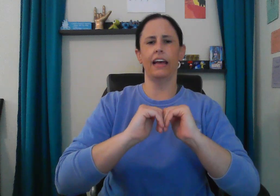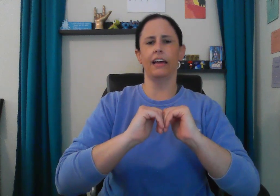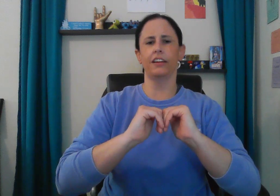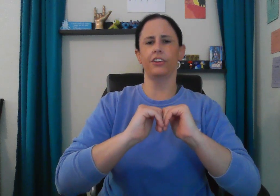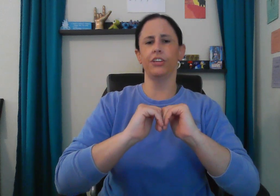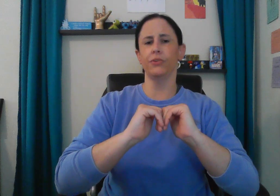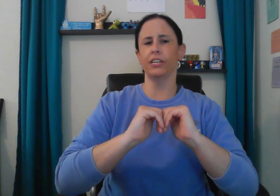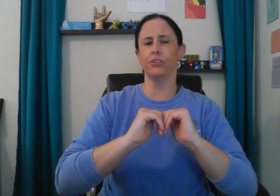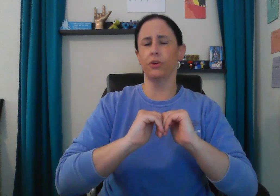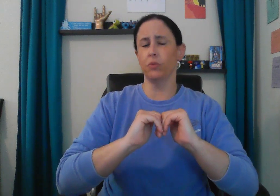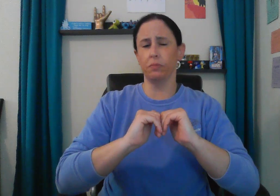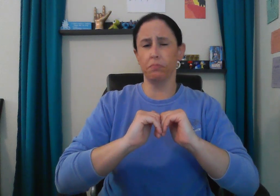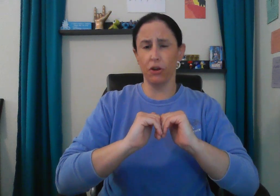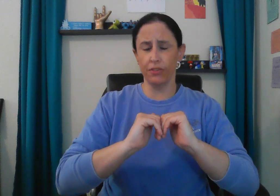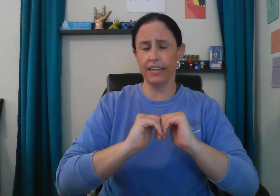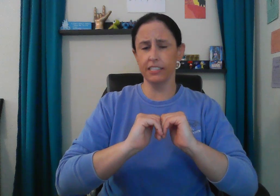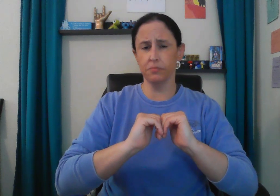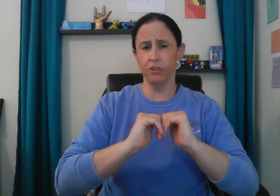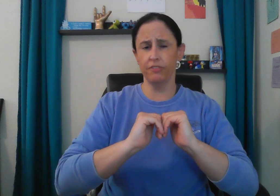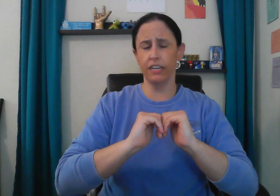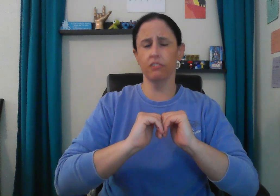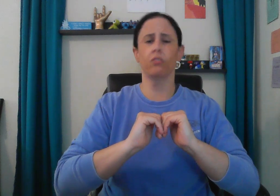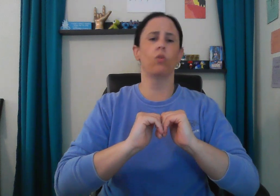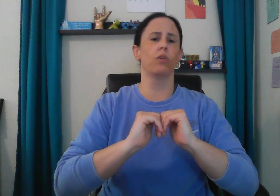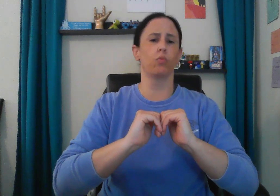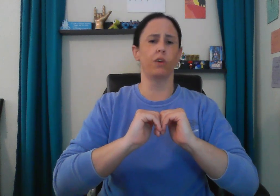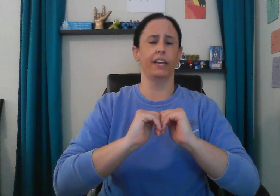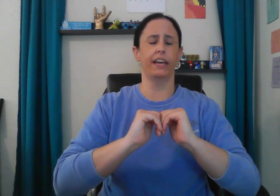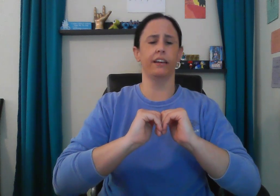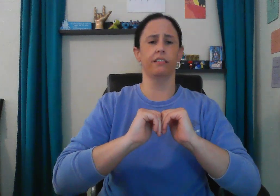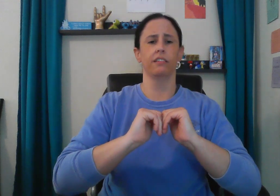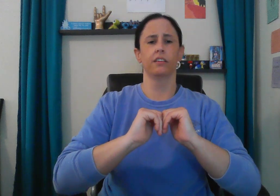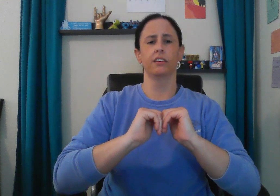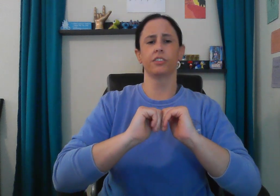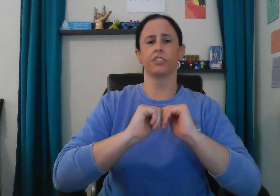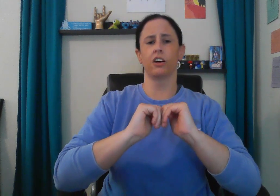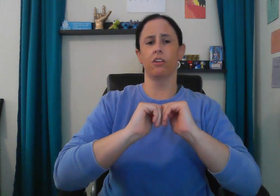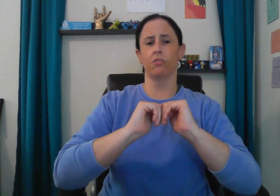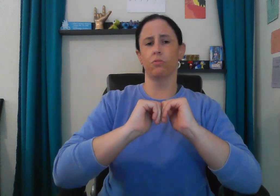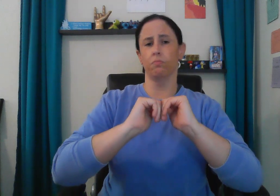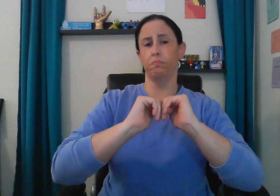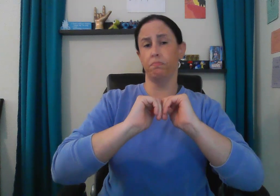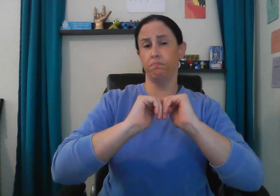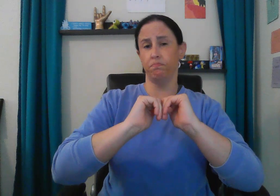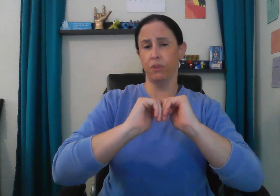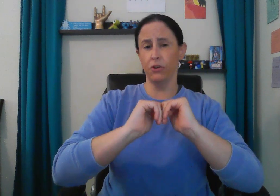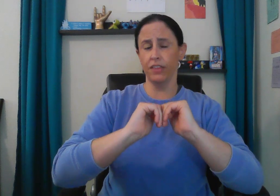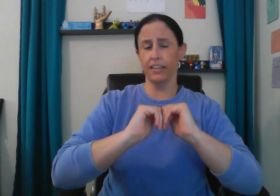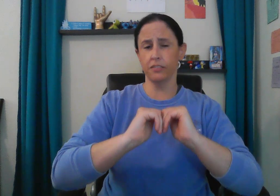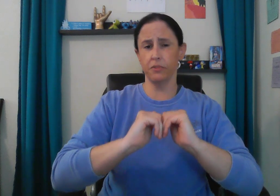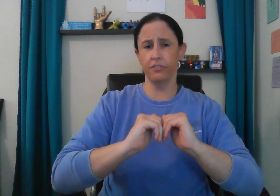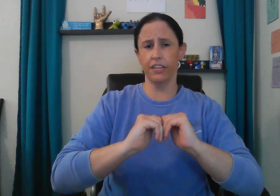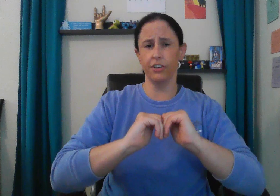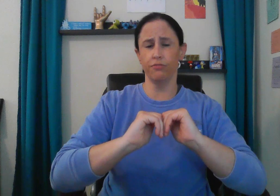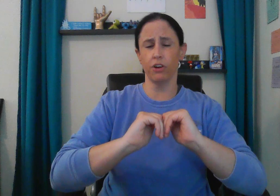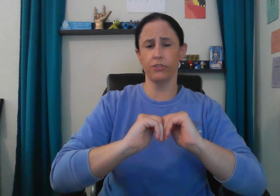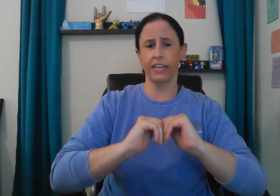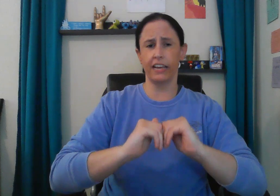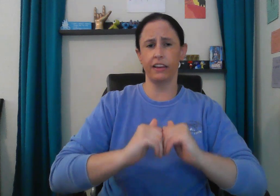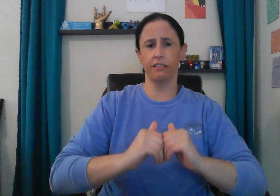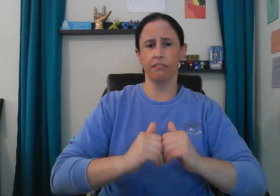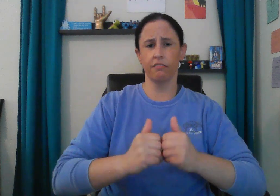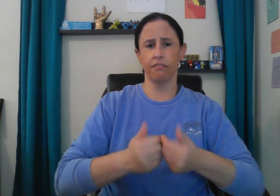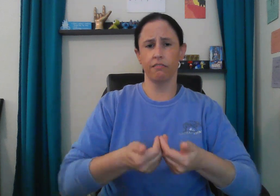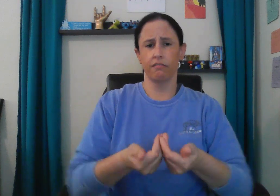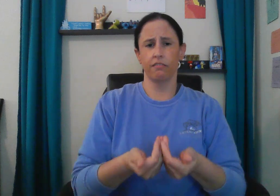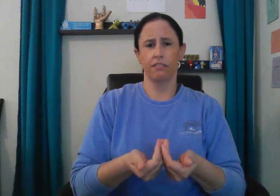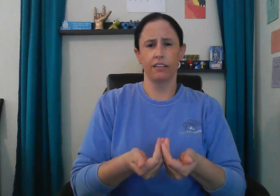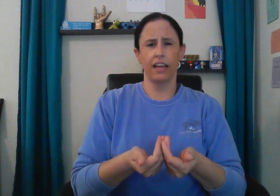and you can do it with both hands moving or one hand. So both hands moving, you rotate